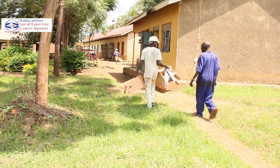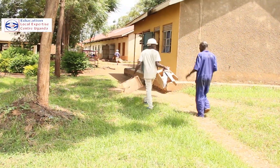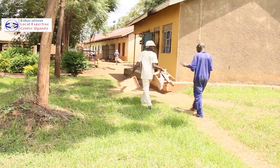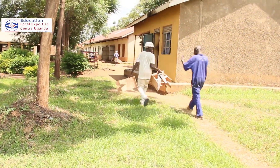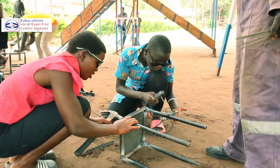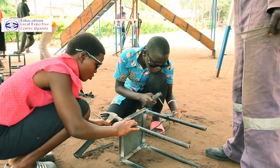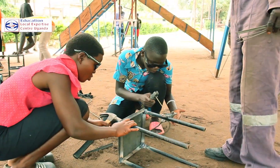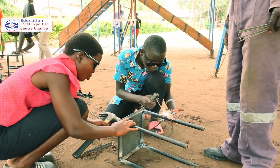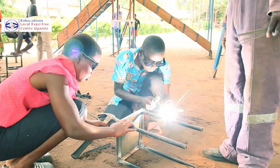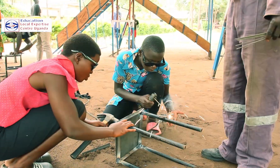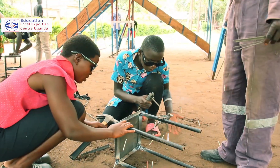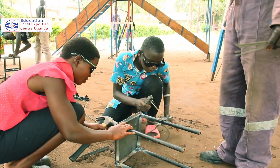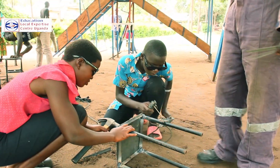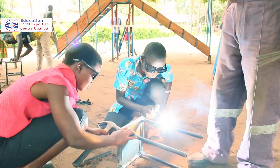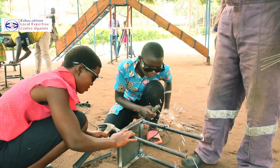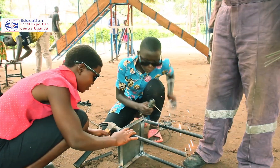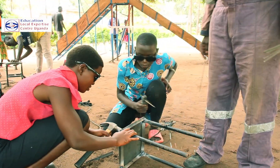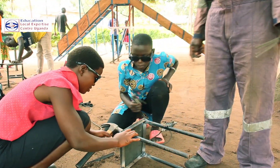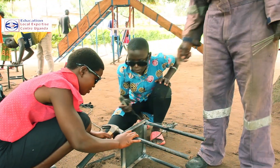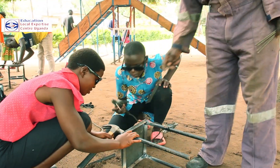stool.